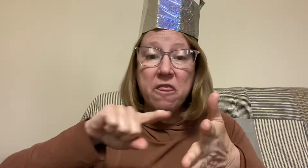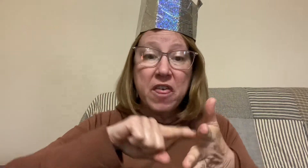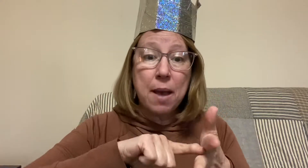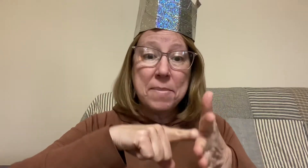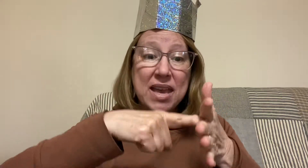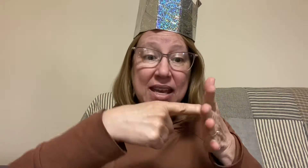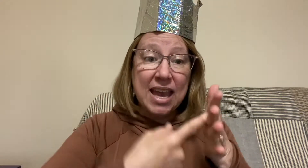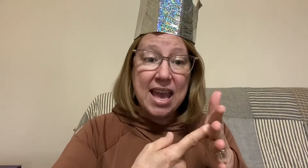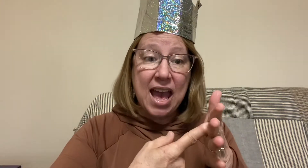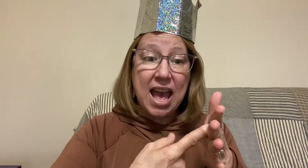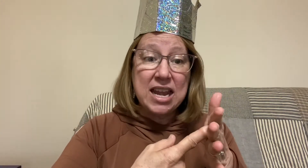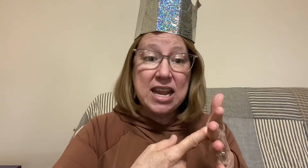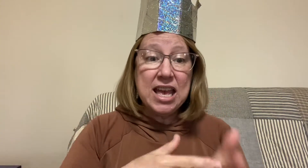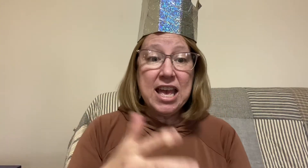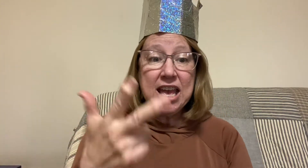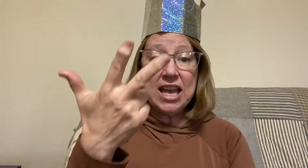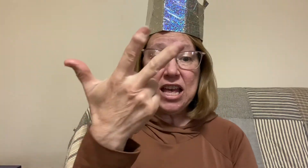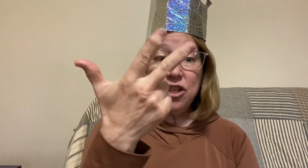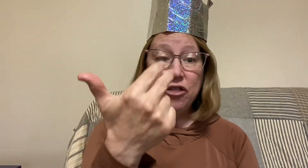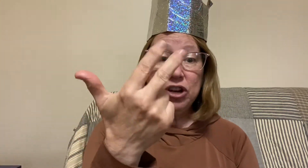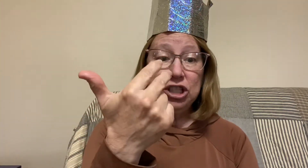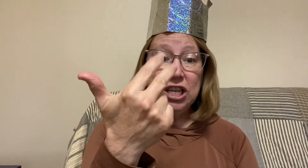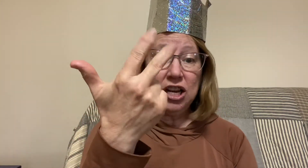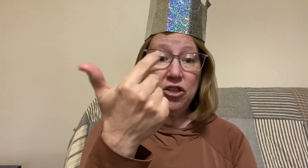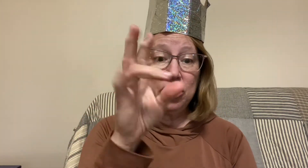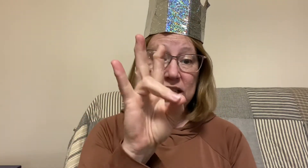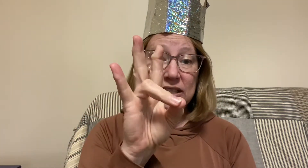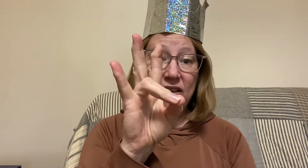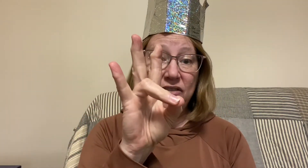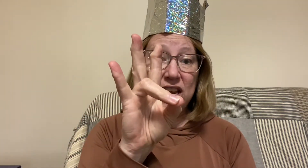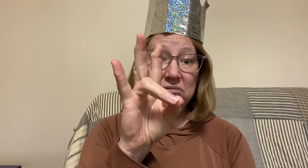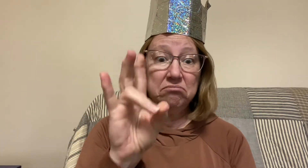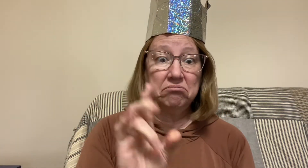that began in 1337